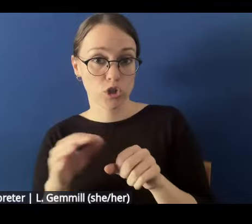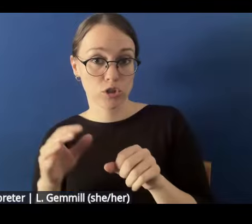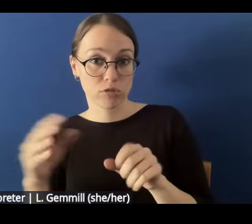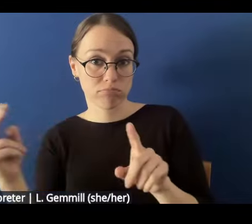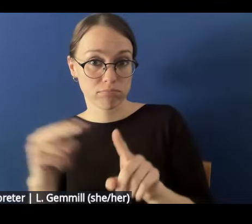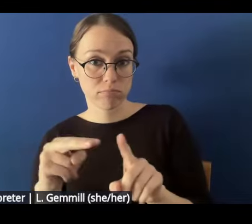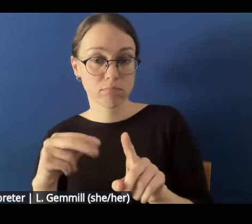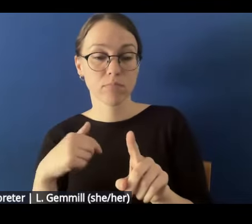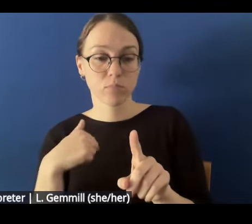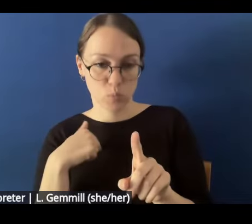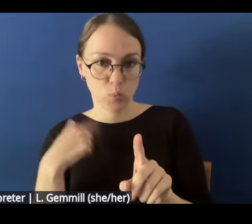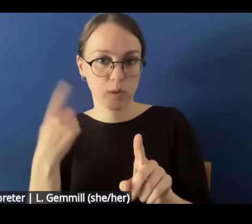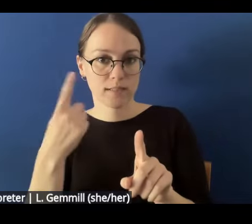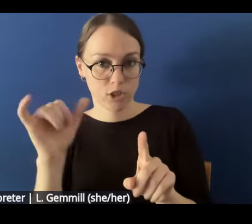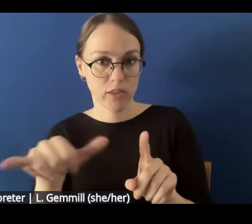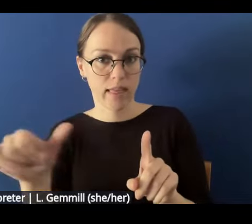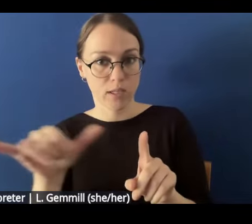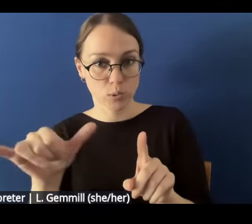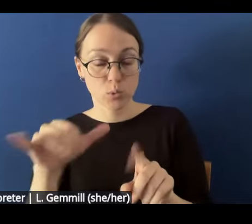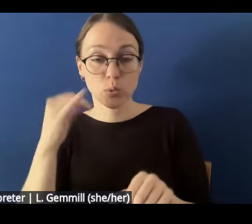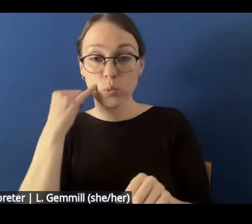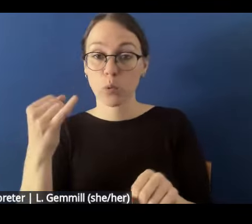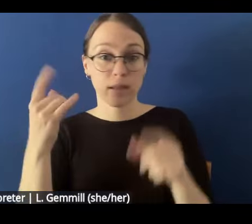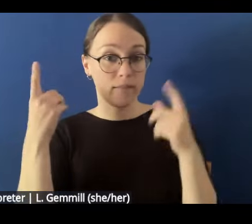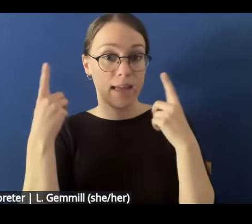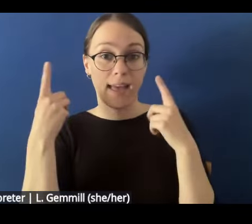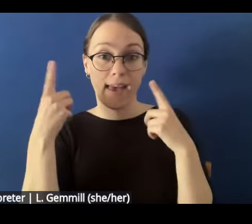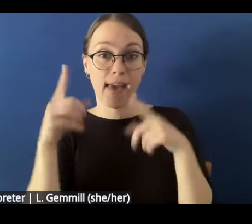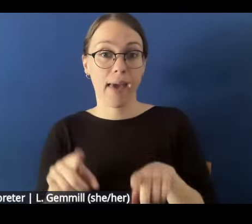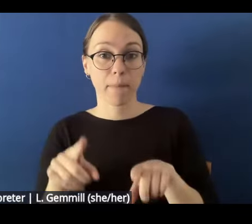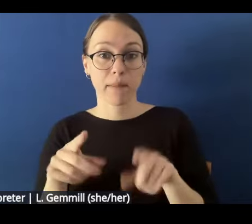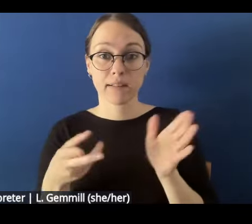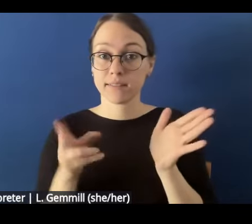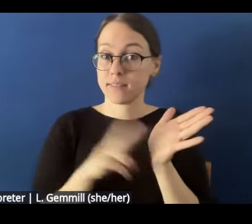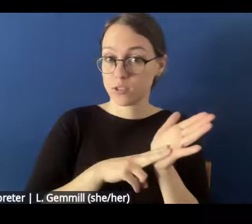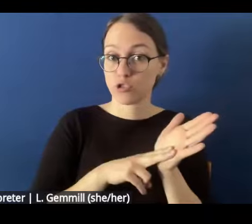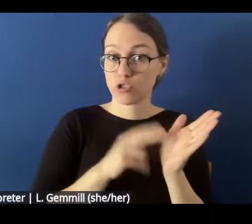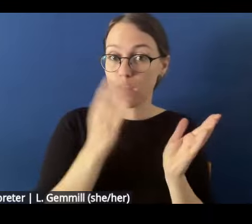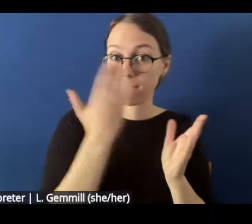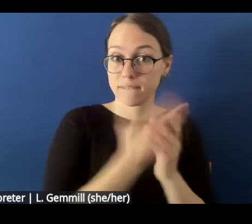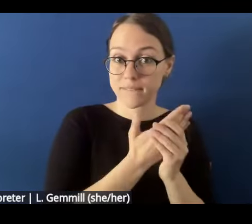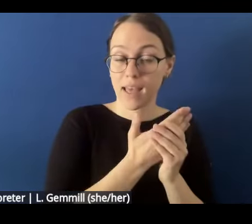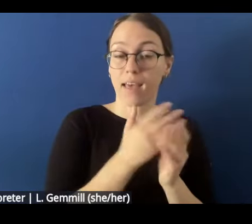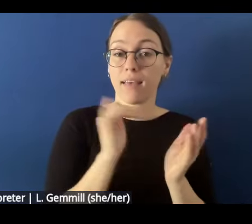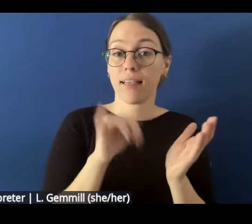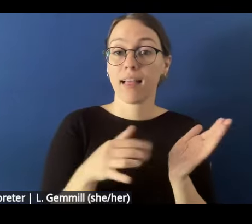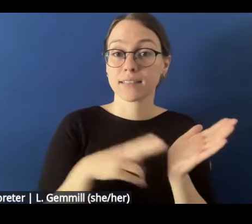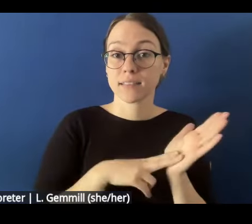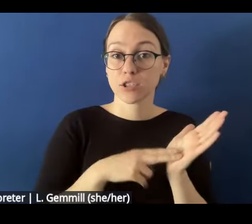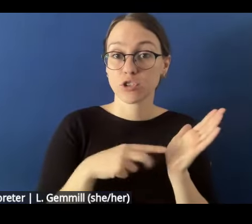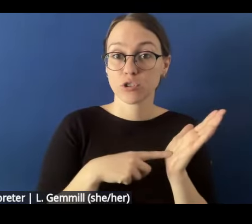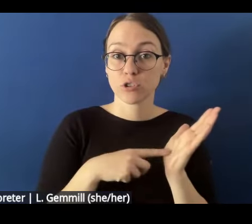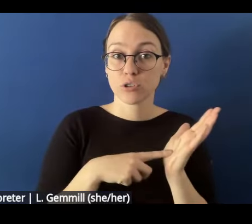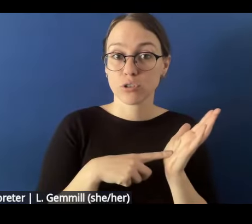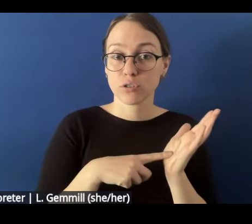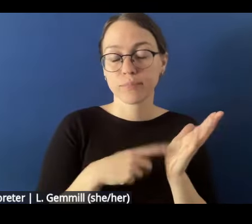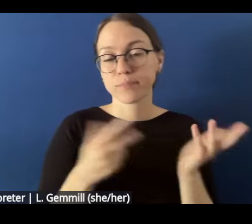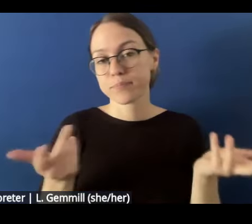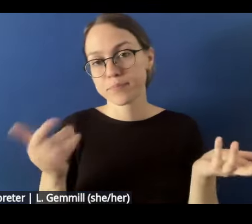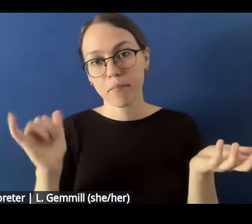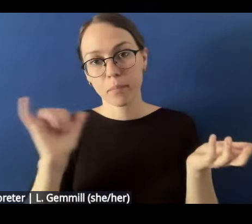into consideration as well. If we've got a signature on file that is, like if